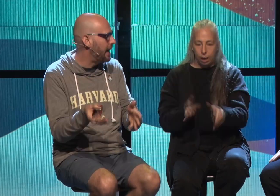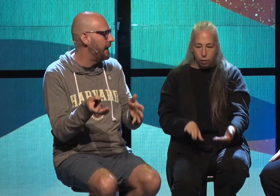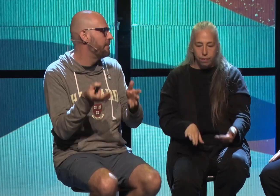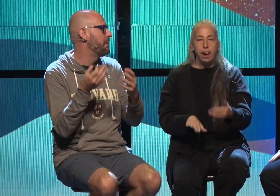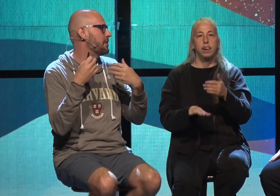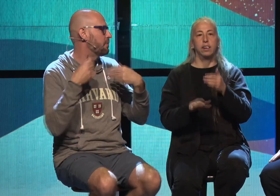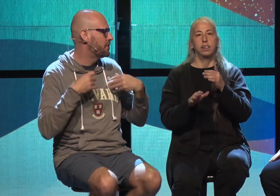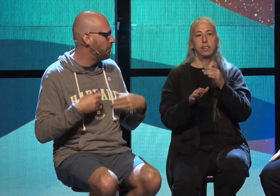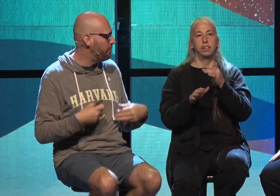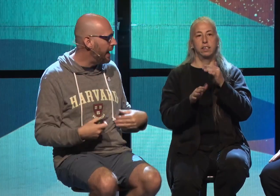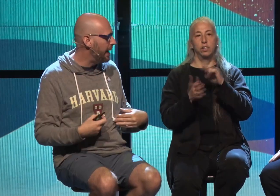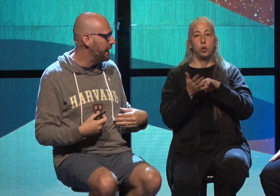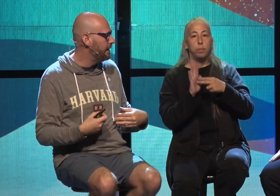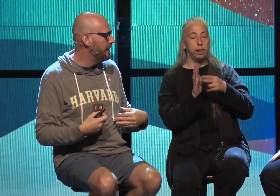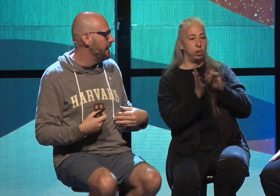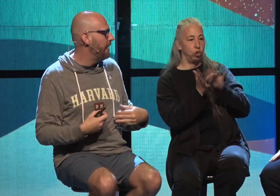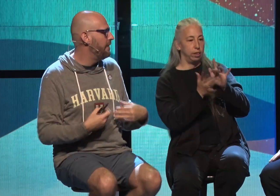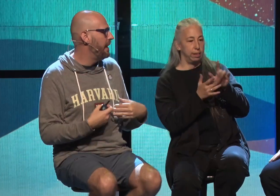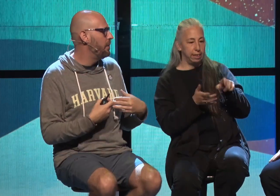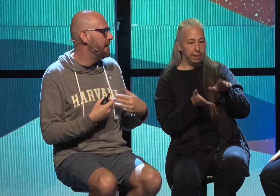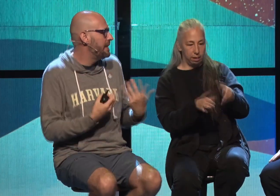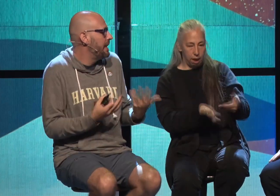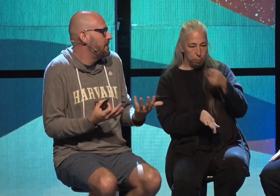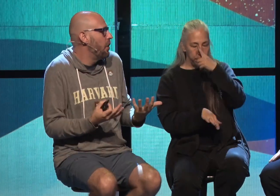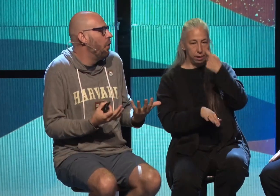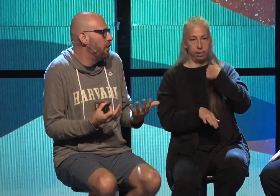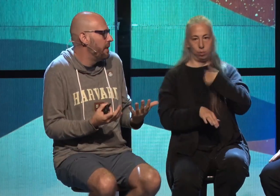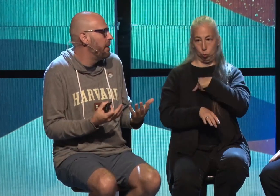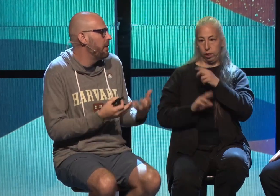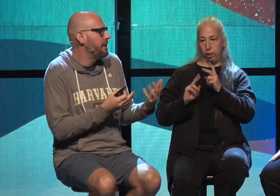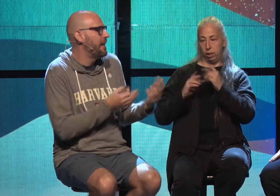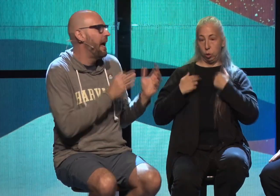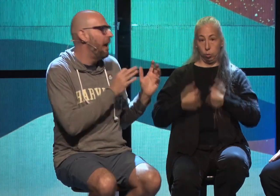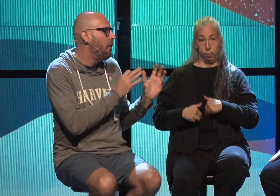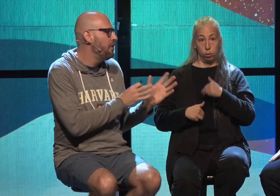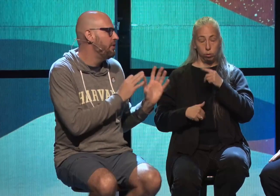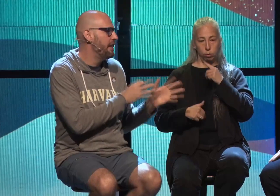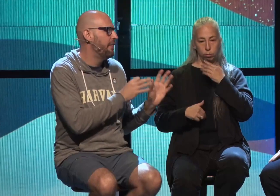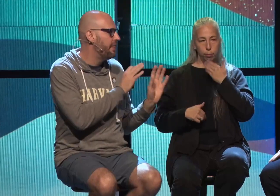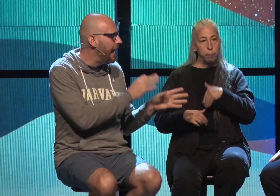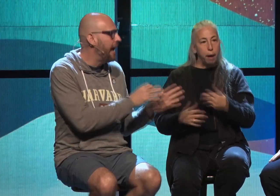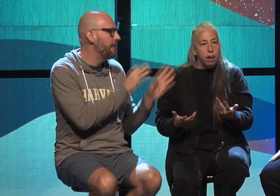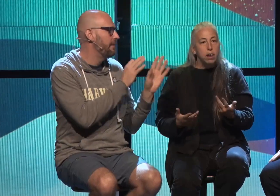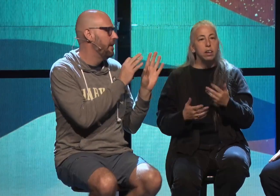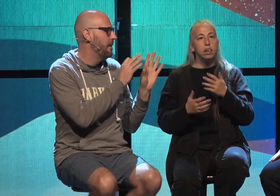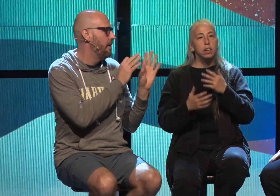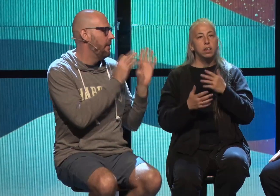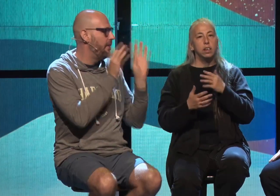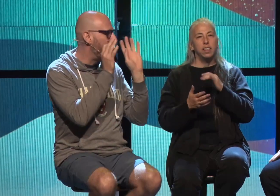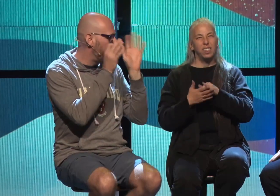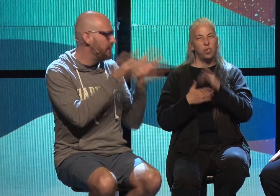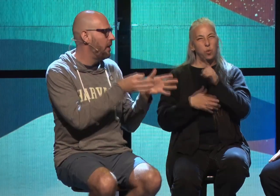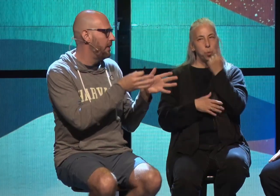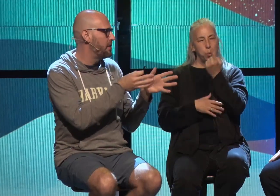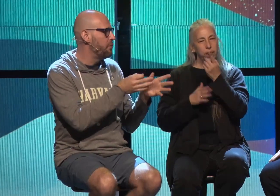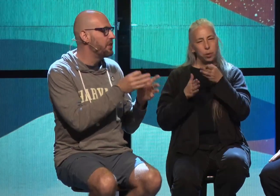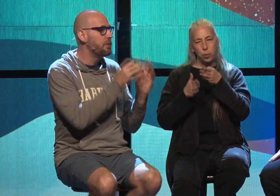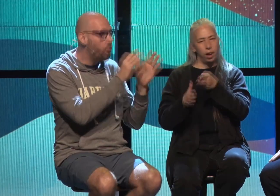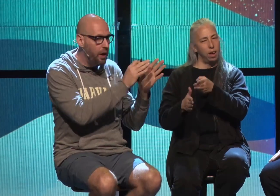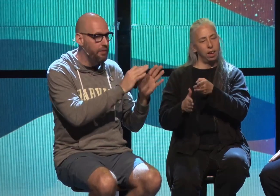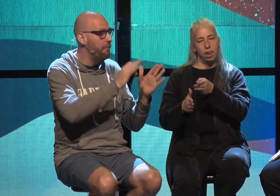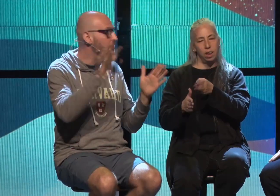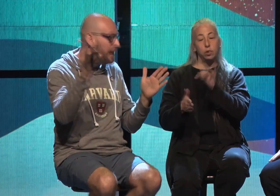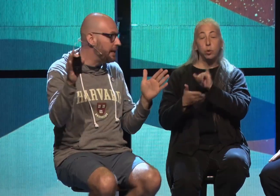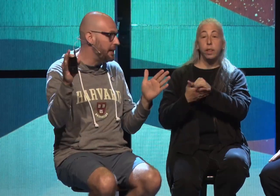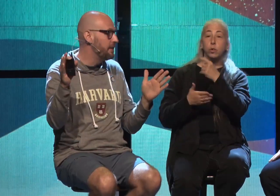has to die because we're so bad. And we say that's the only way. How do you think that theology, which